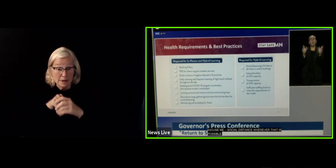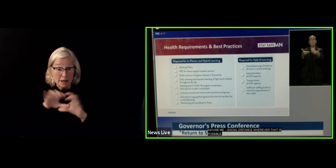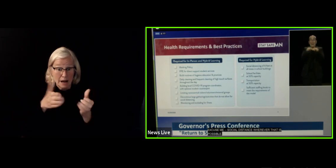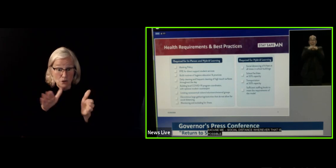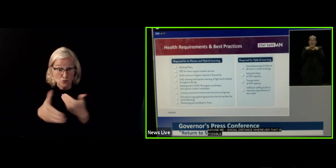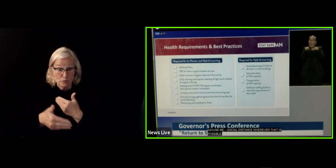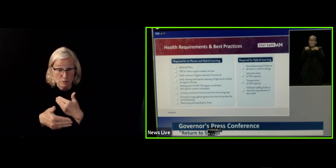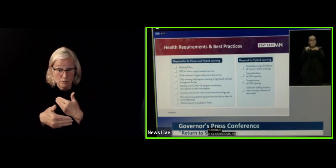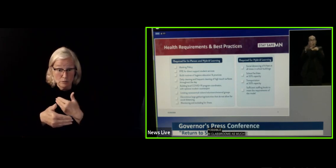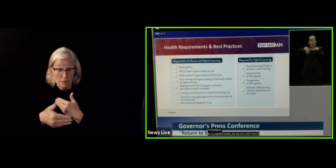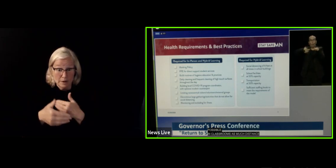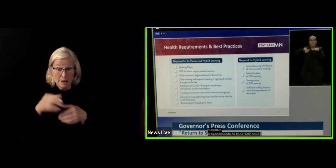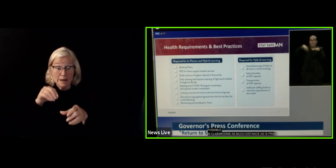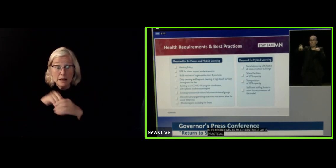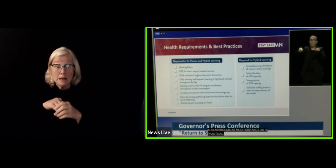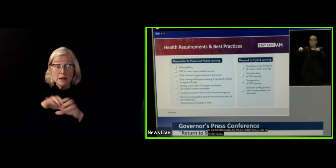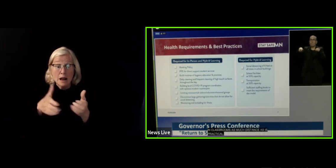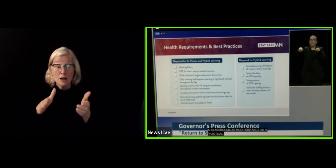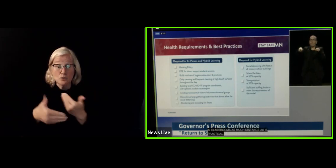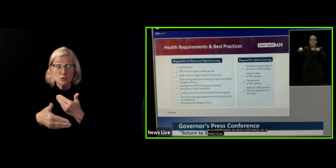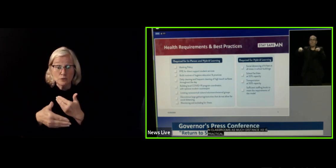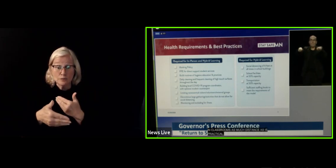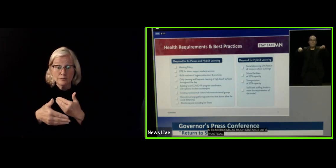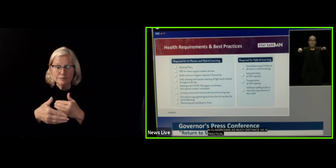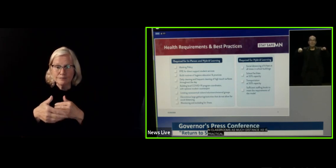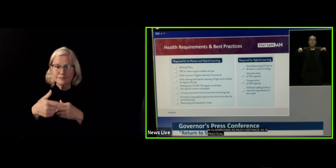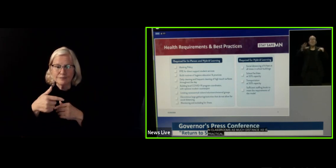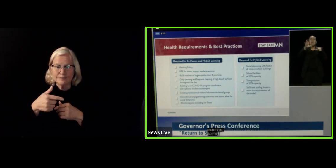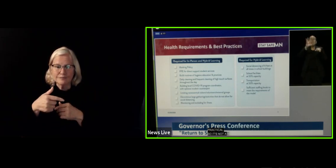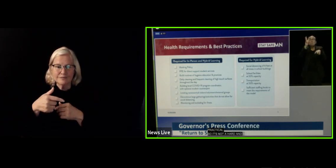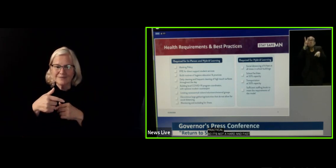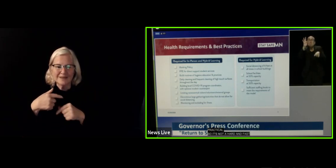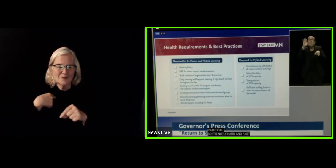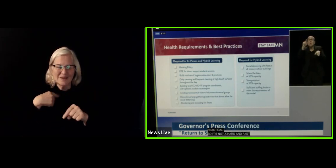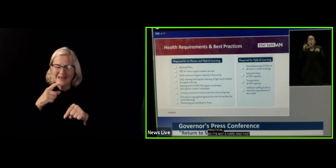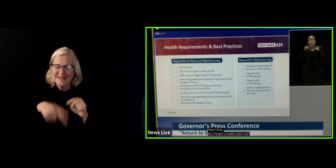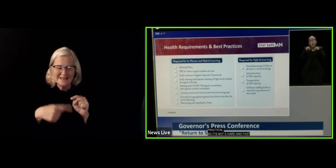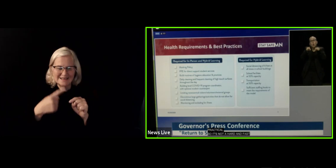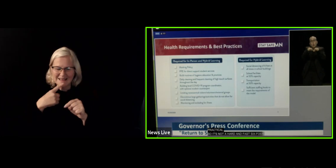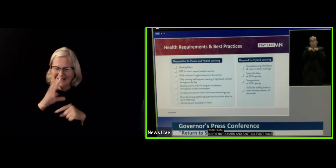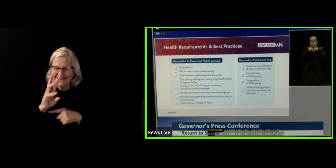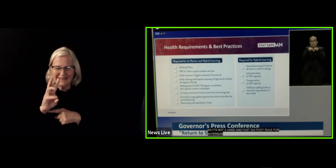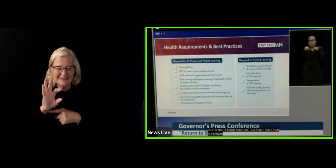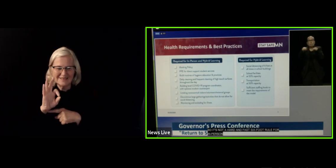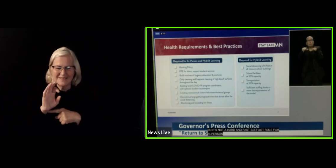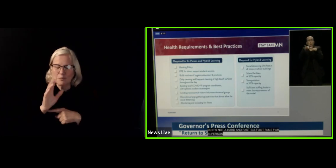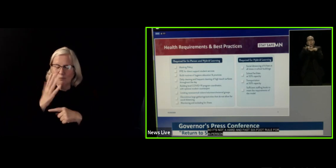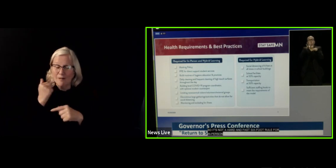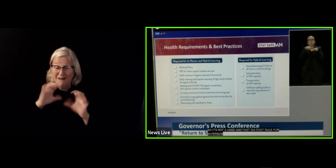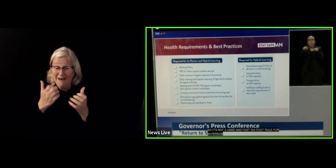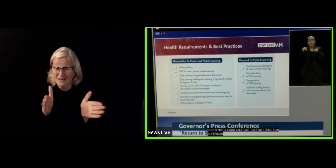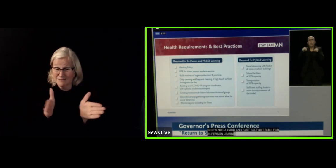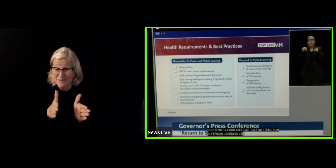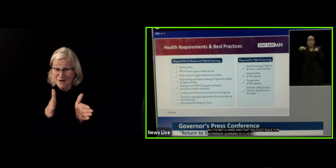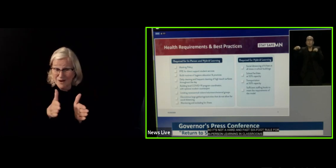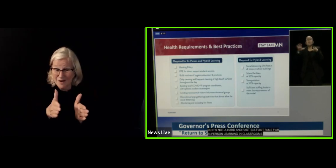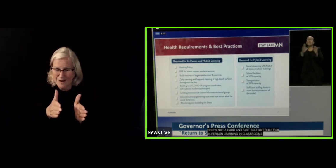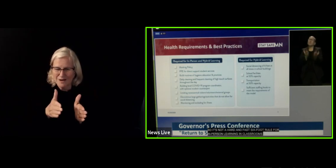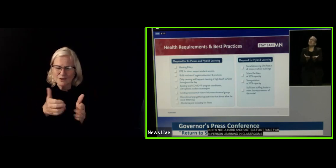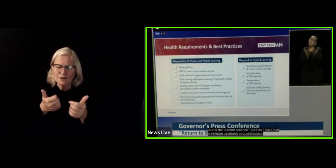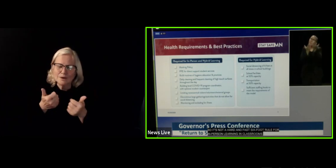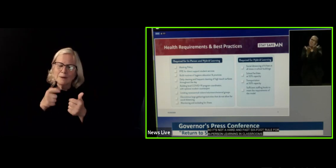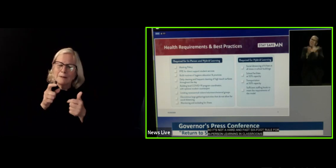it's not a hard and fast 6-foot rule for in-person learning in classrooms. But there are requirements and recommendations for